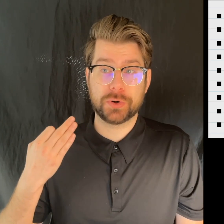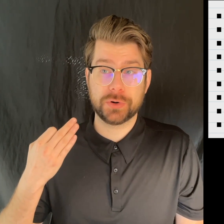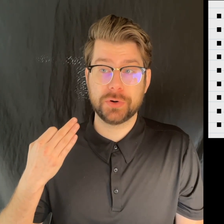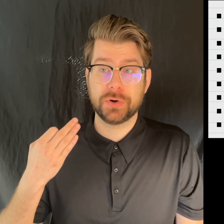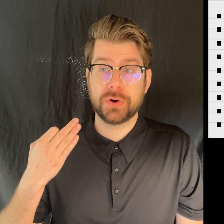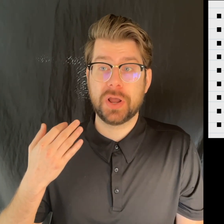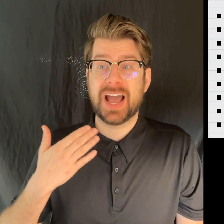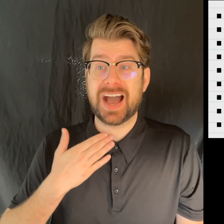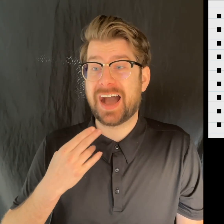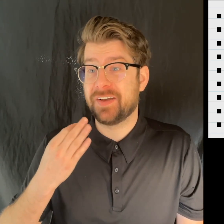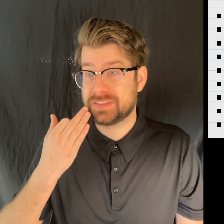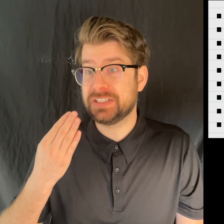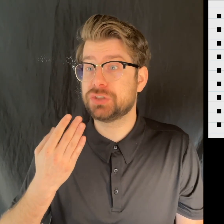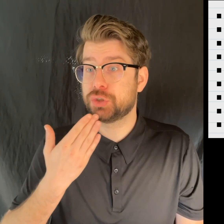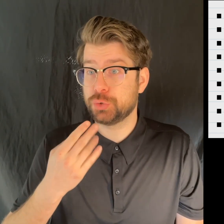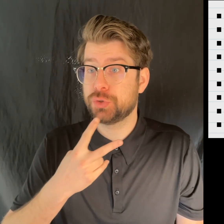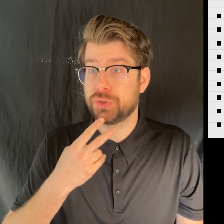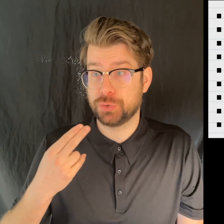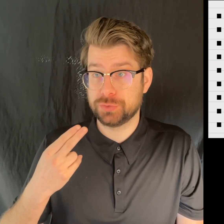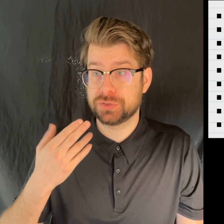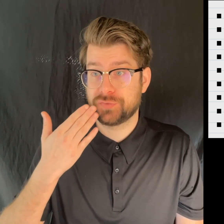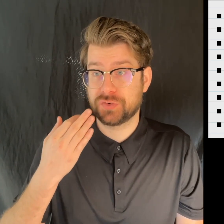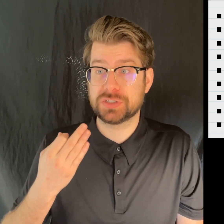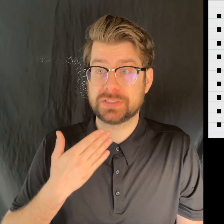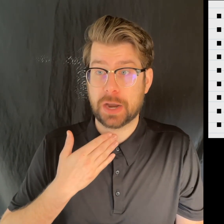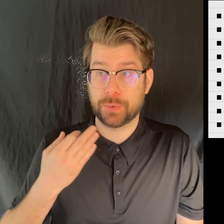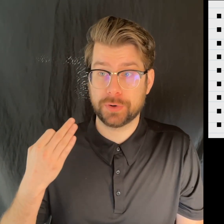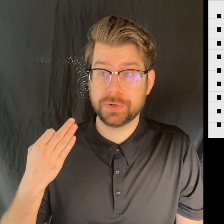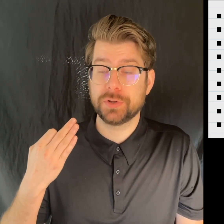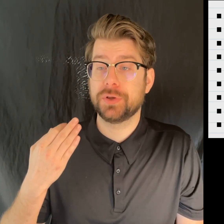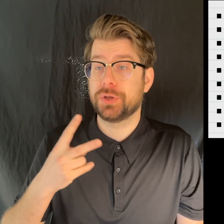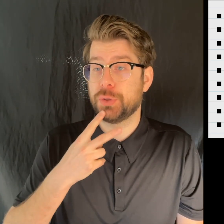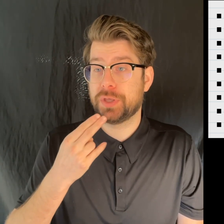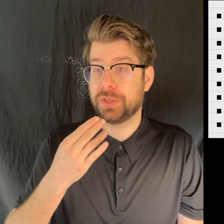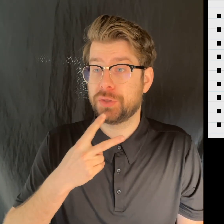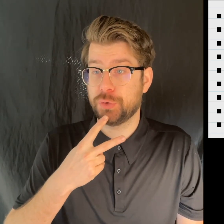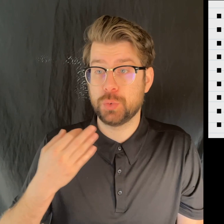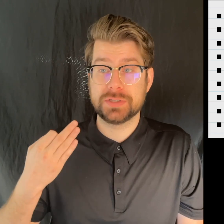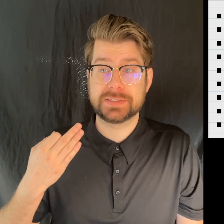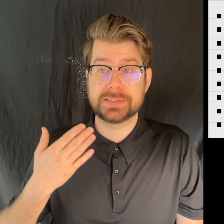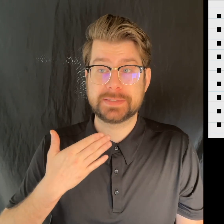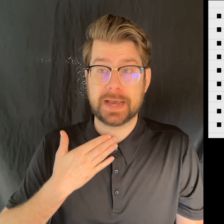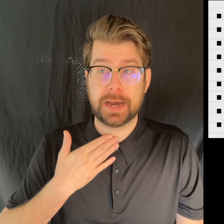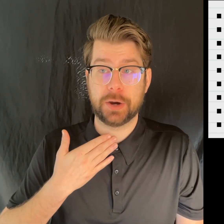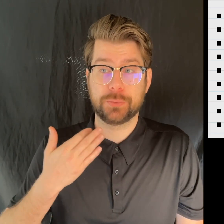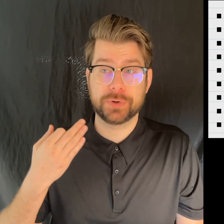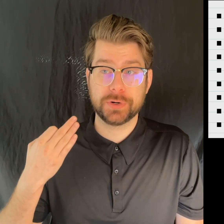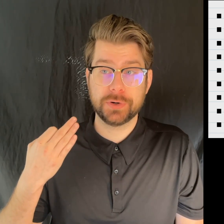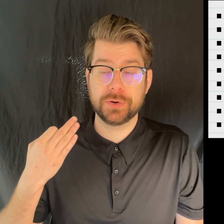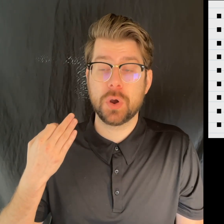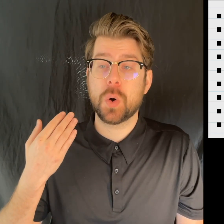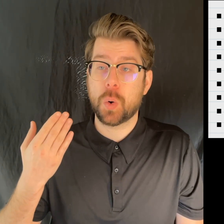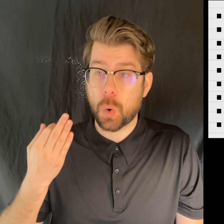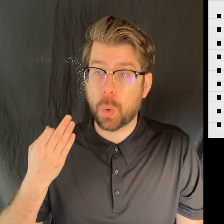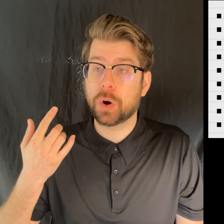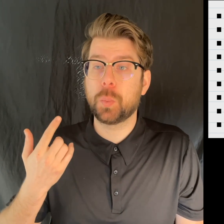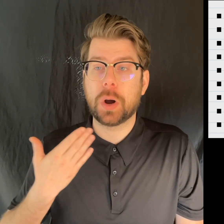sour. I've seen 2 cues for sour. You can cue sour, or what